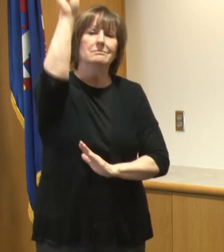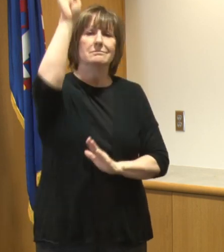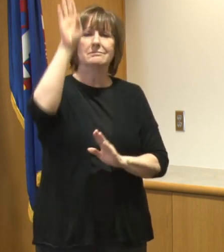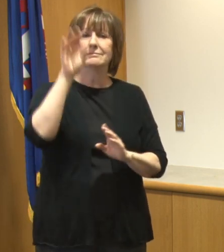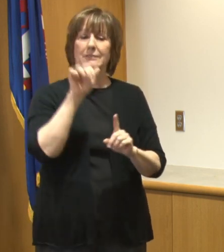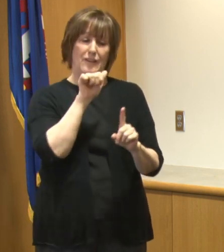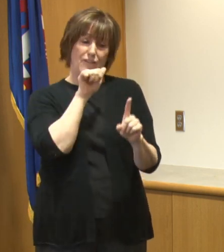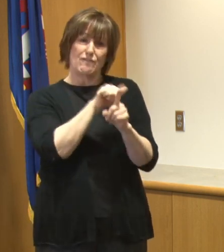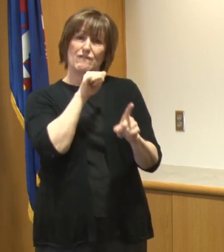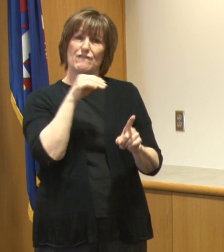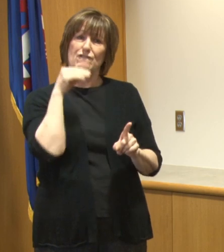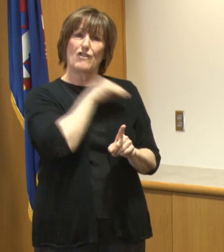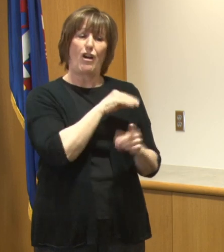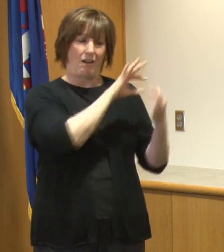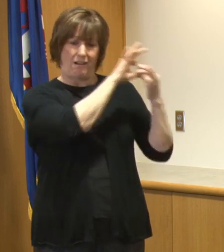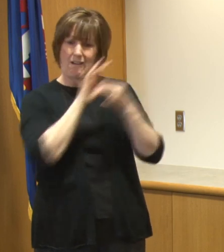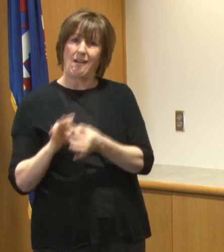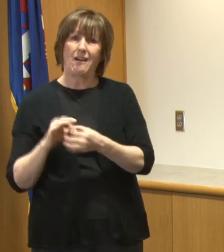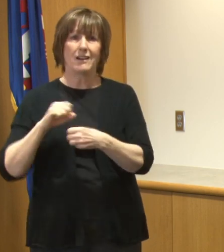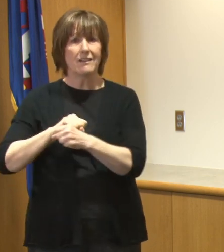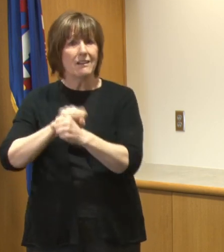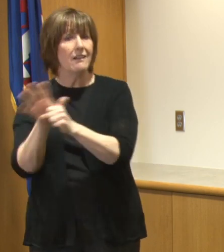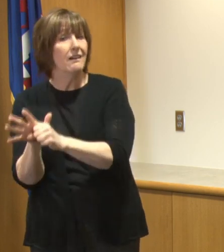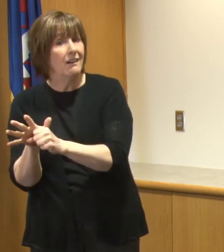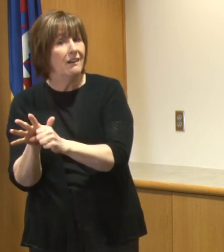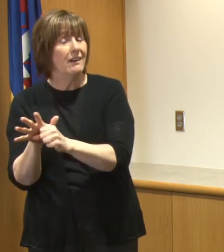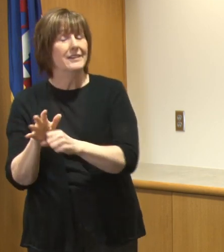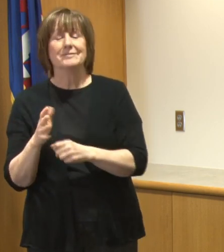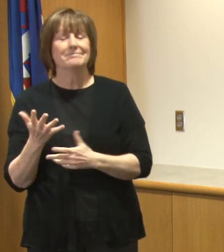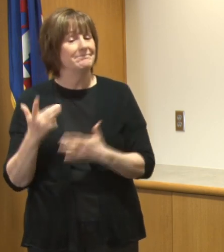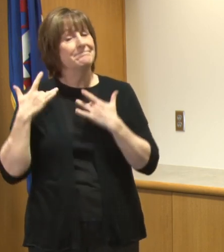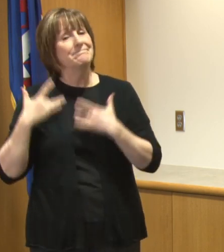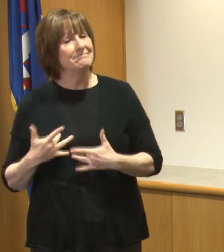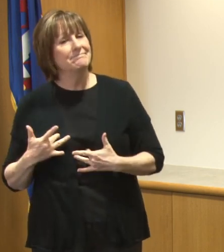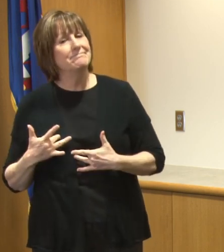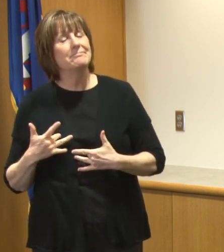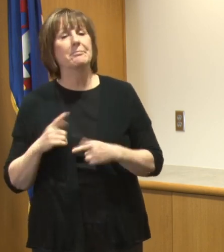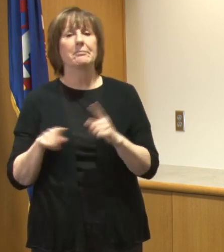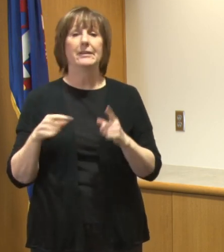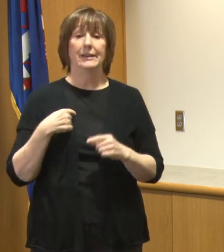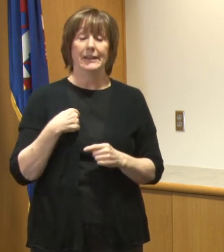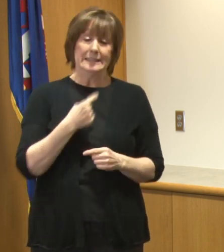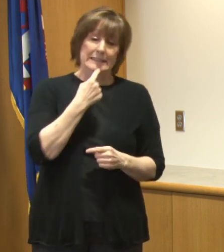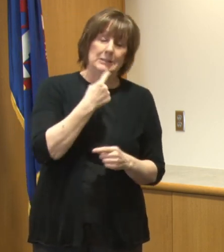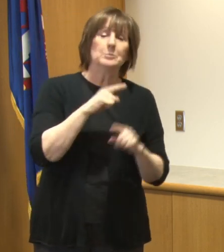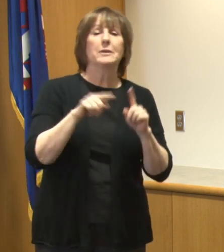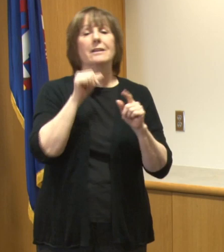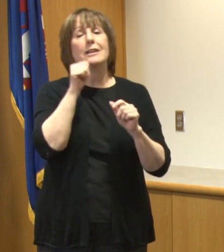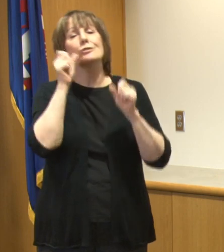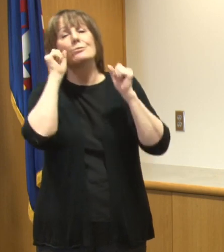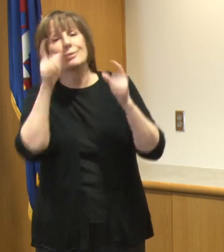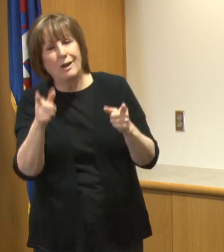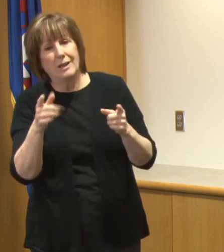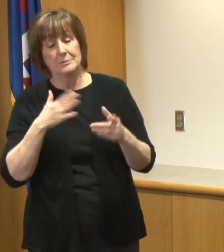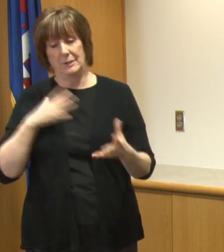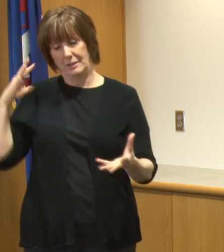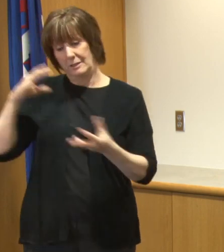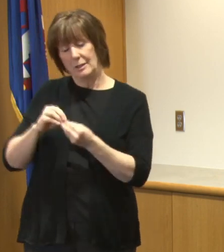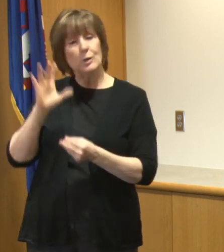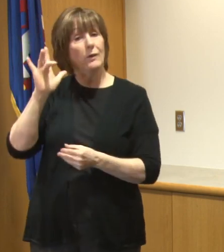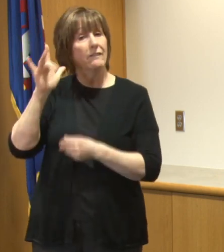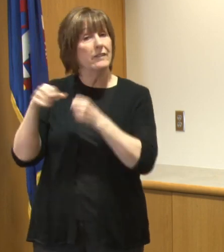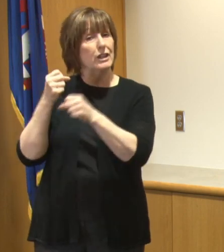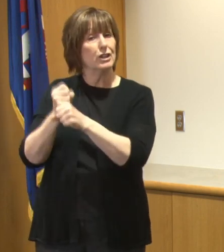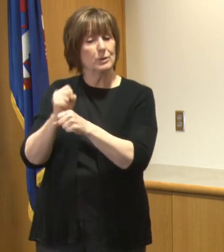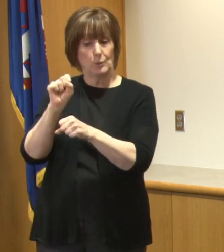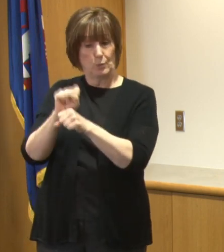fraud connected to the coronavirus that we're seeing, I'm disappointed by it, but I'm certainly not surprised. In my 25 years with the Better